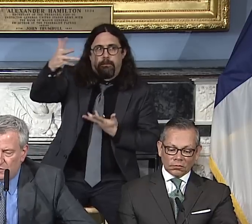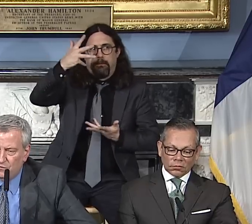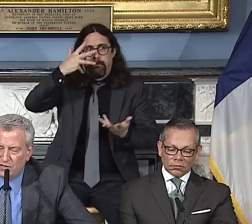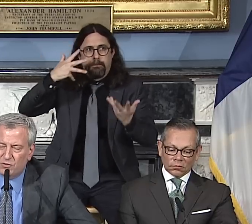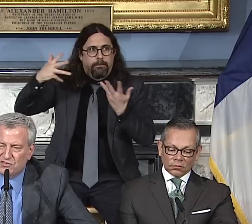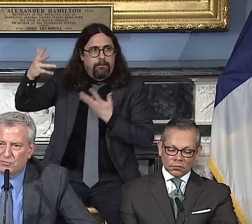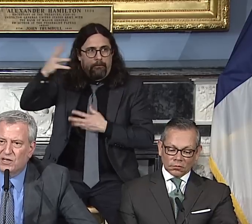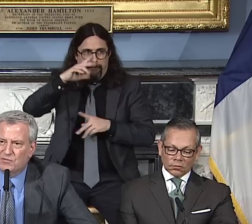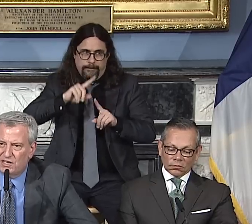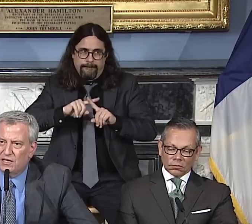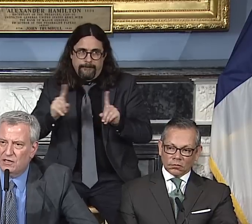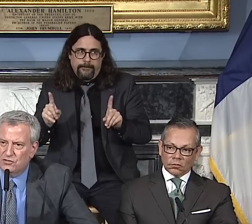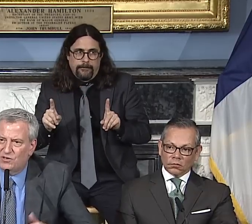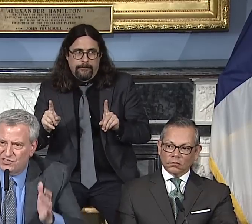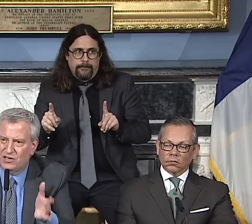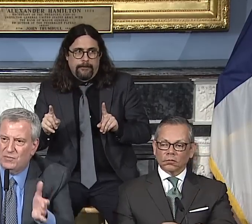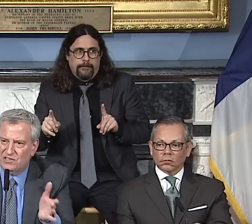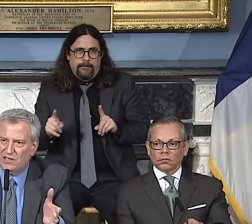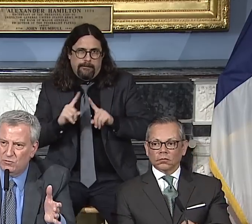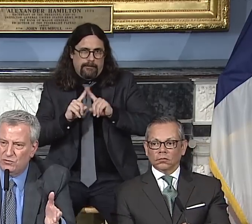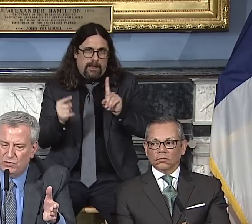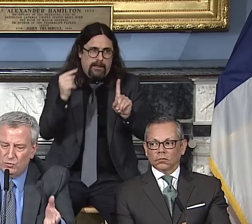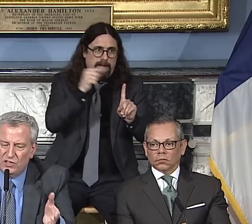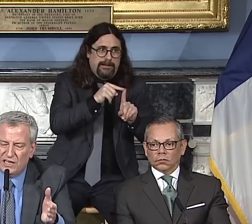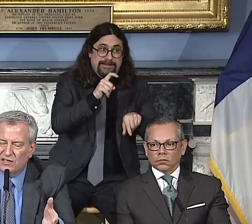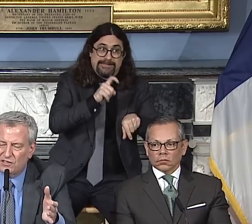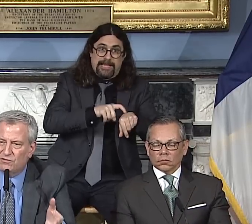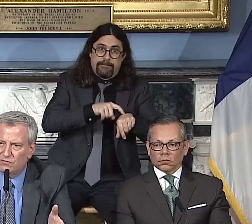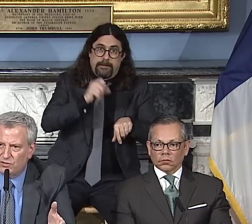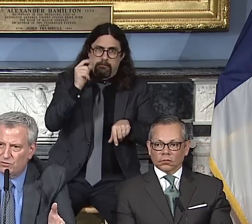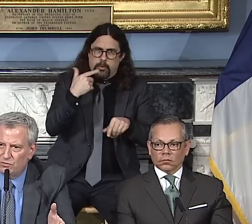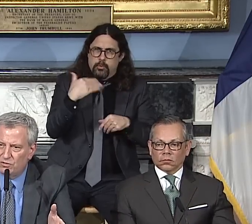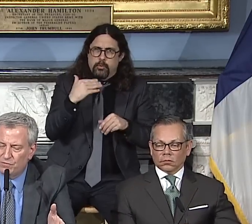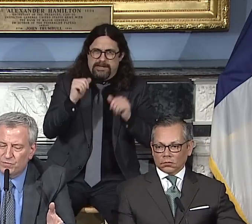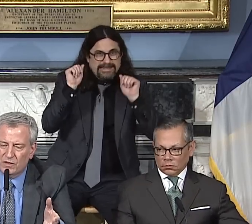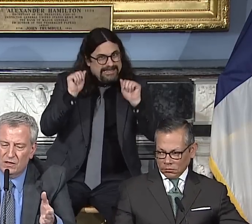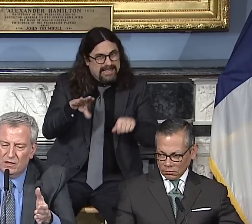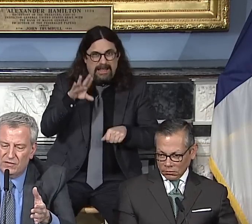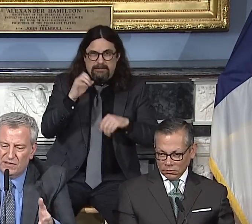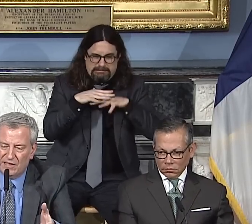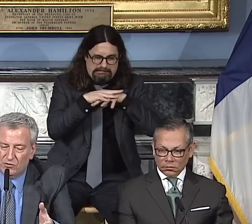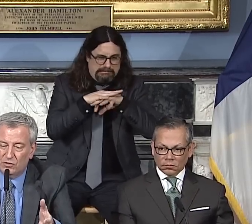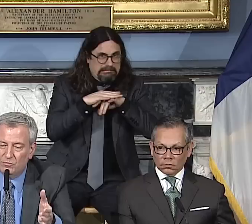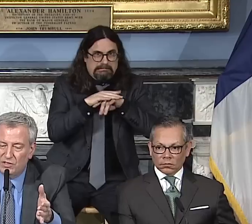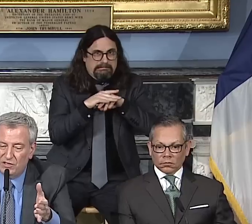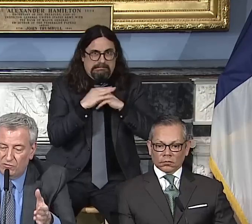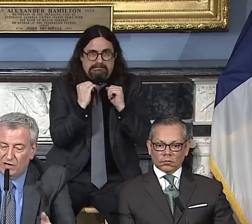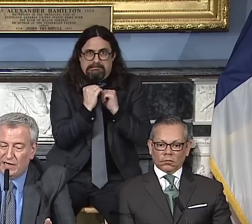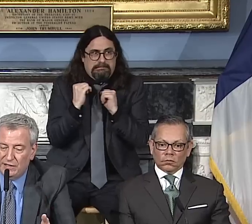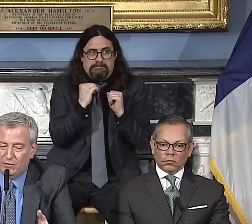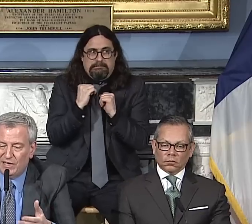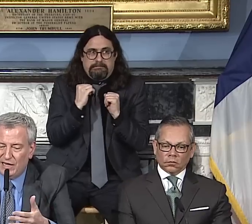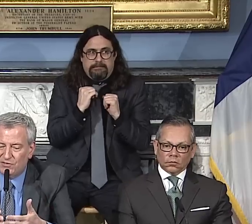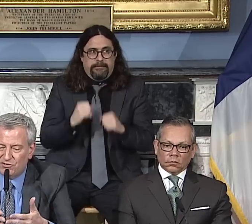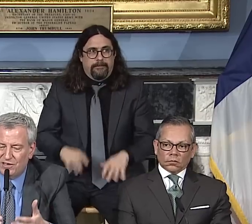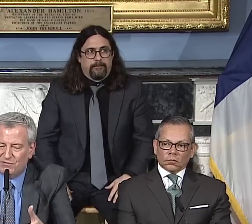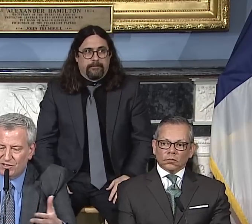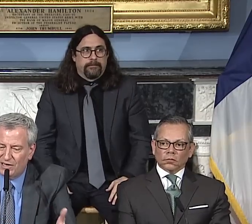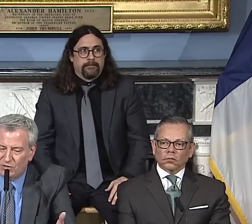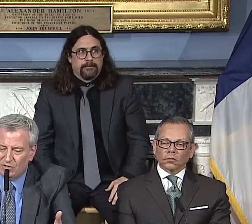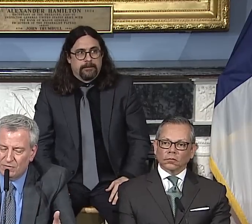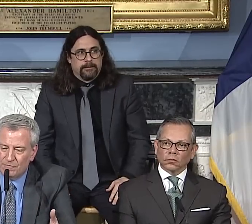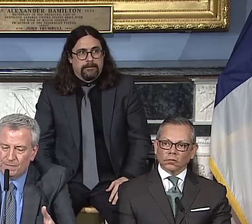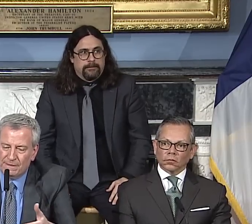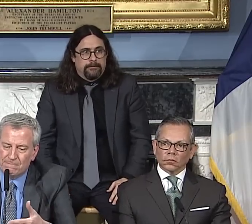I mean, it's a very fair question, but I'm saying I just want to start by saying we would take a different view of anything outdoor. But you're right that we have to try and